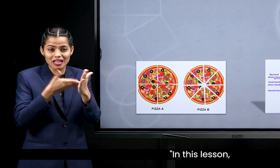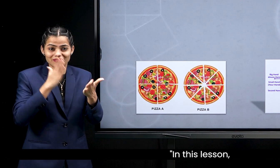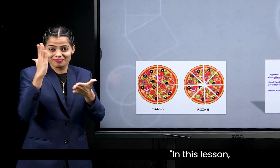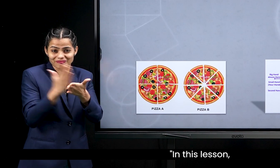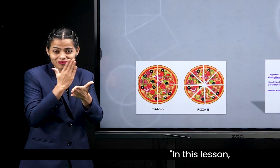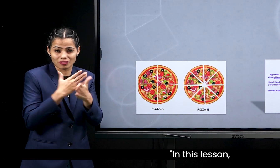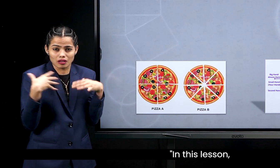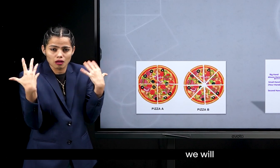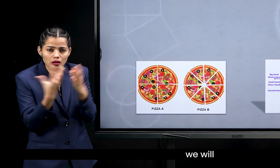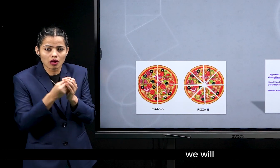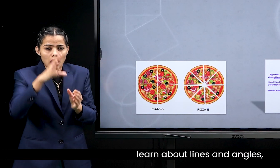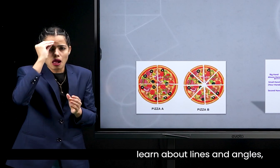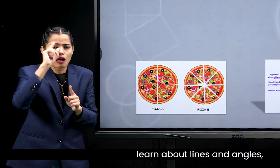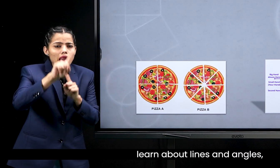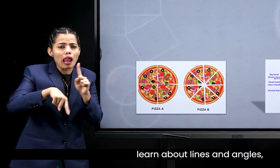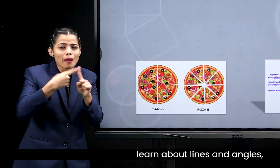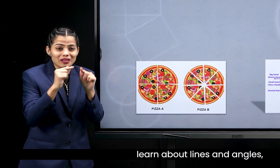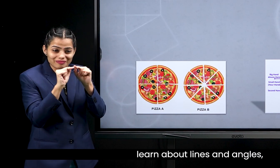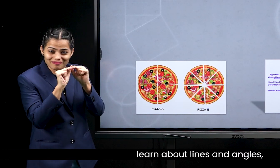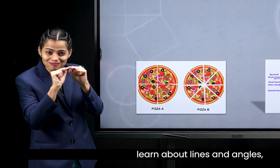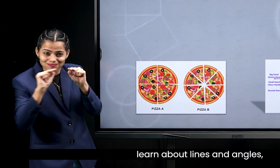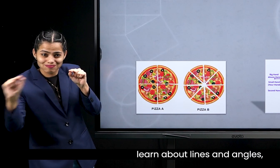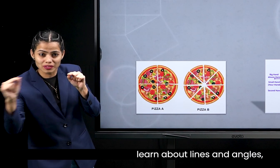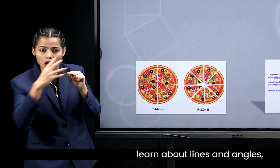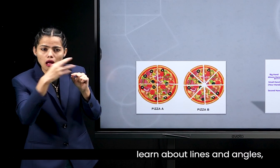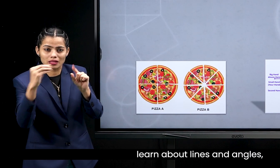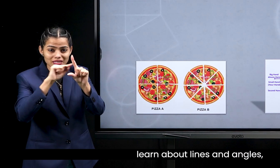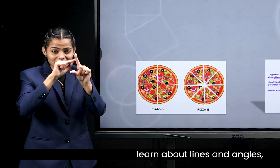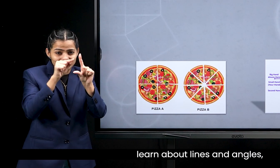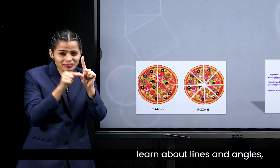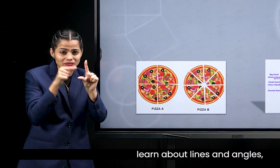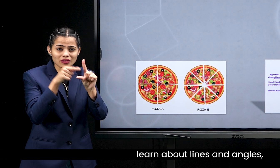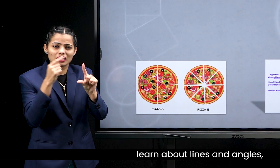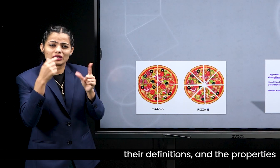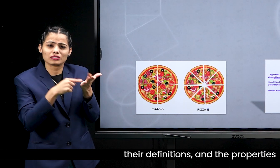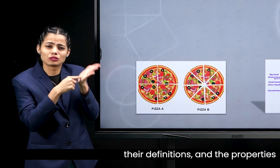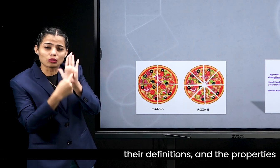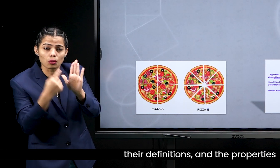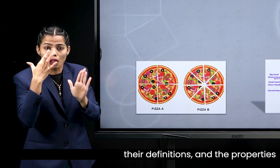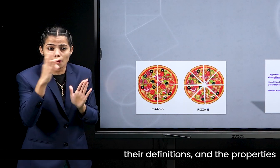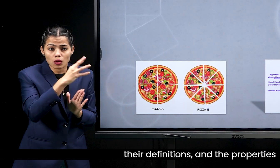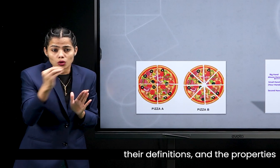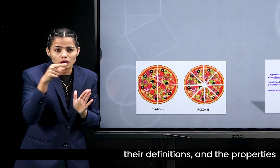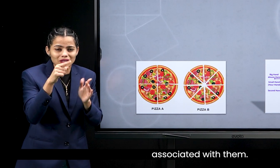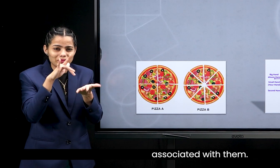In this lesson, we will learn about lines and angles, their definitions and the